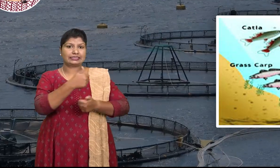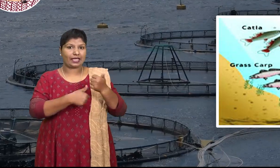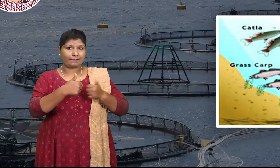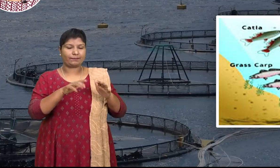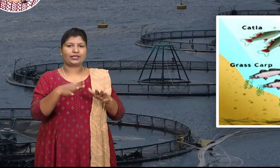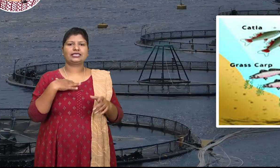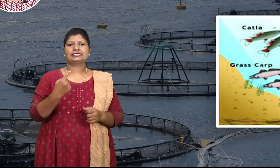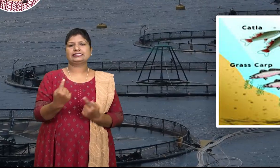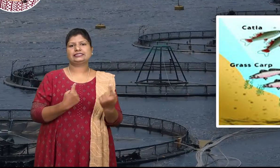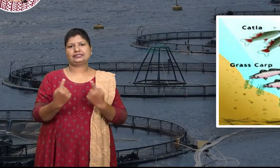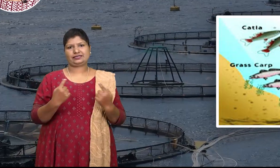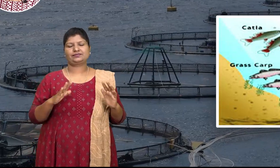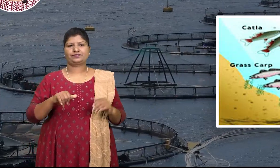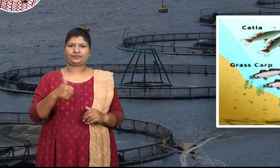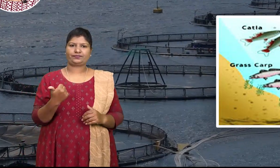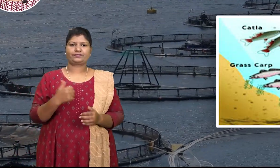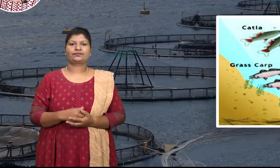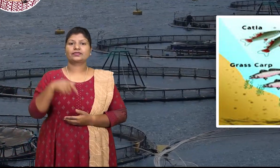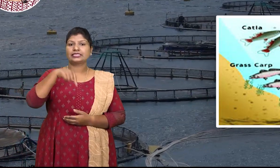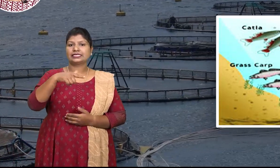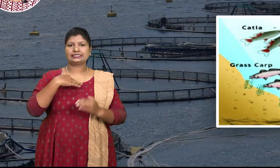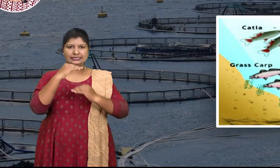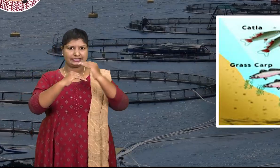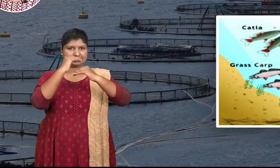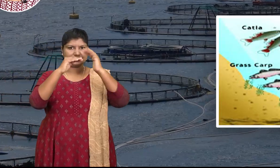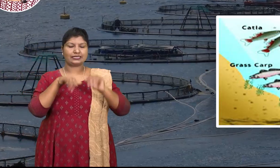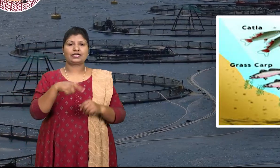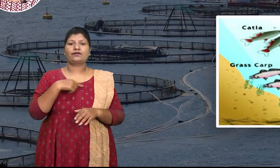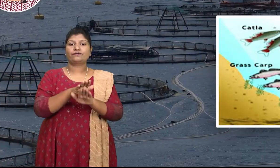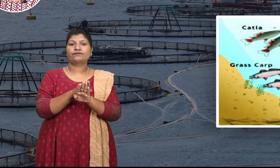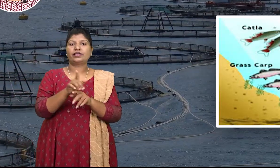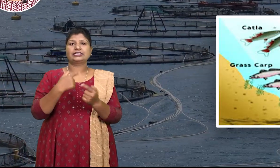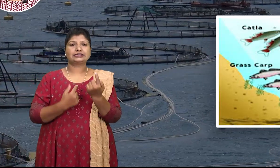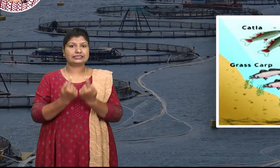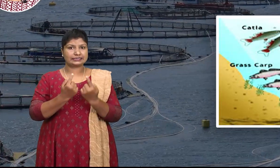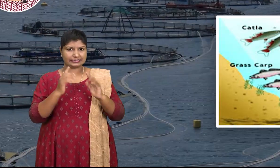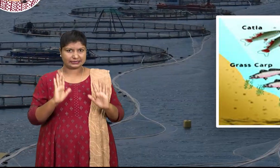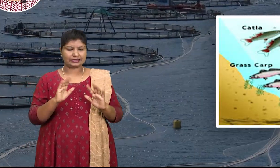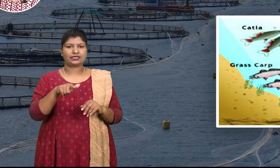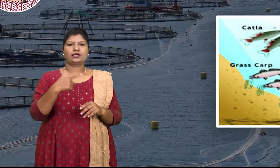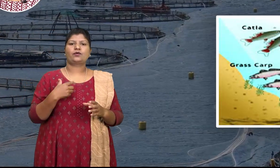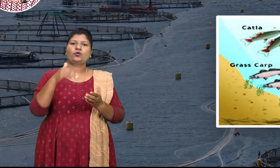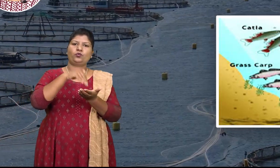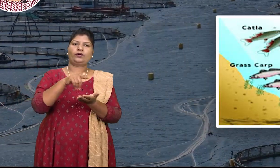other. This increases the fish yield from the